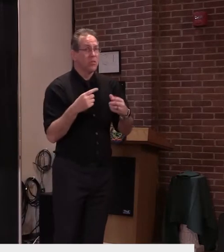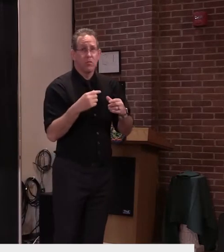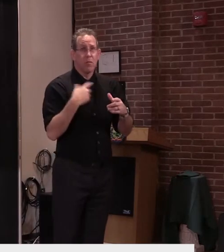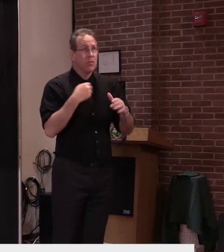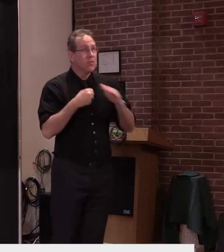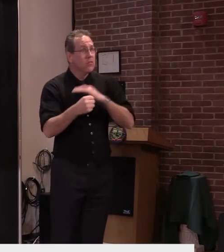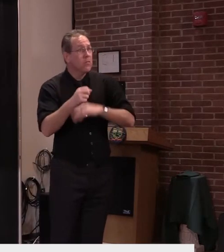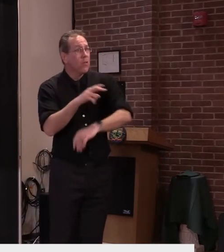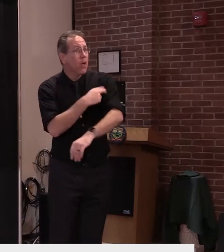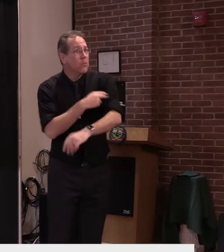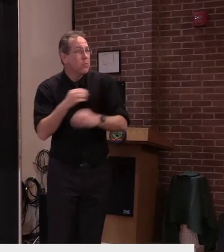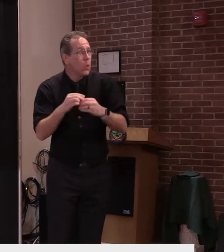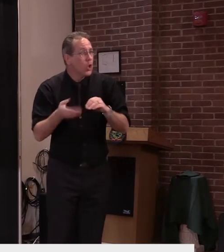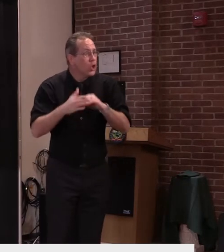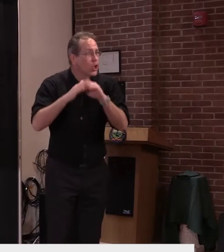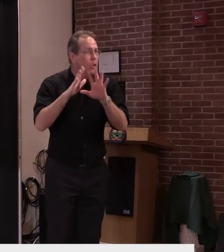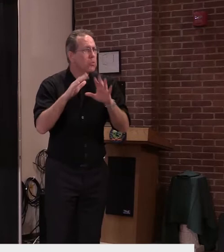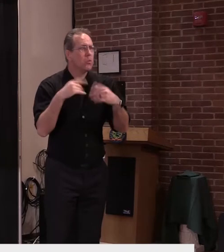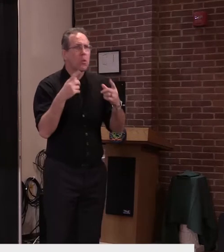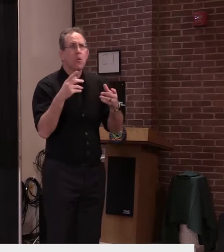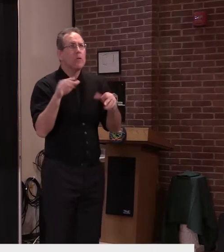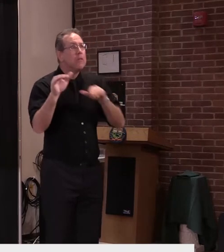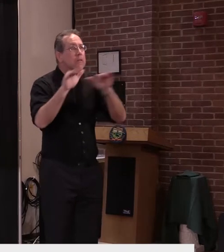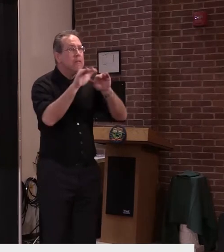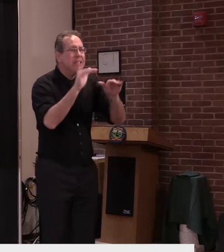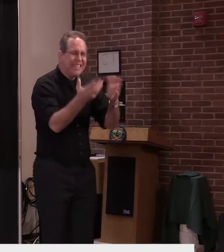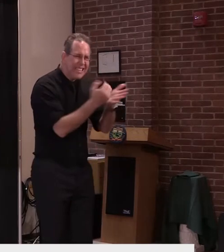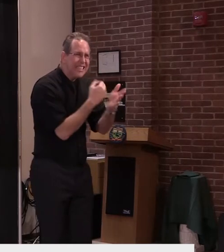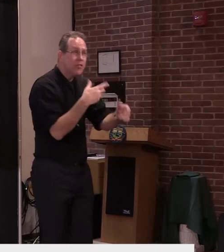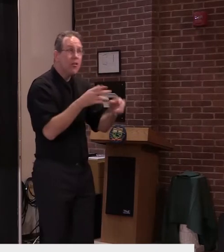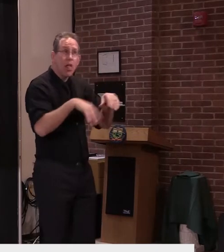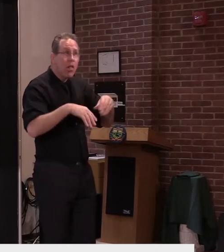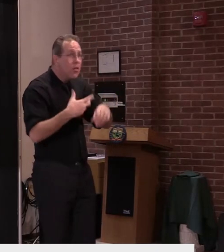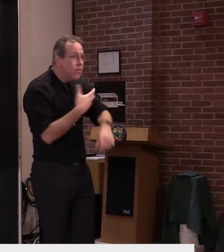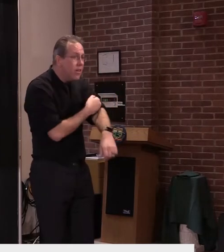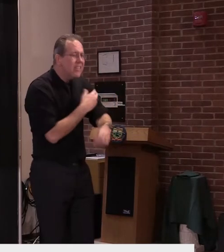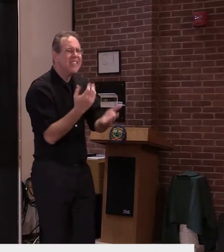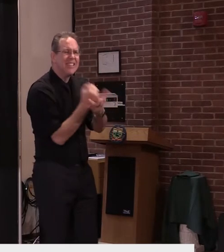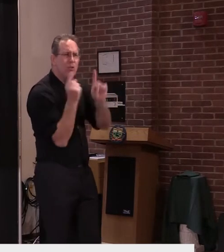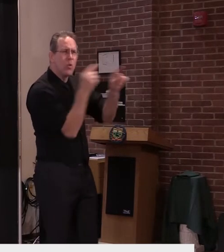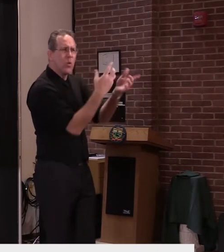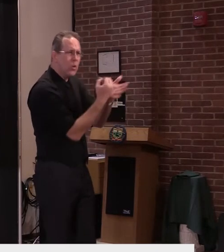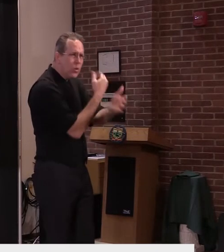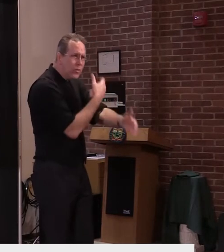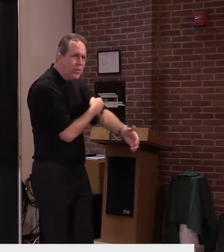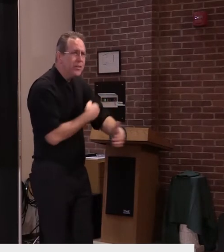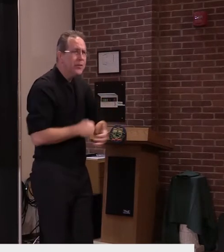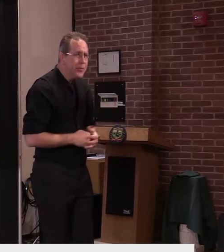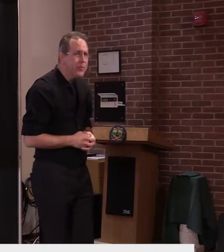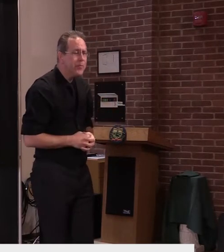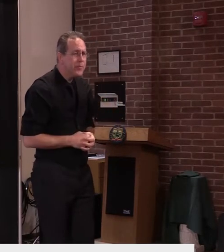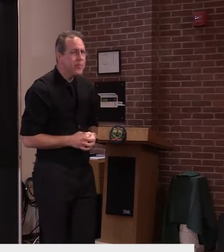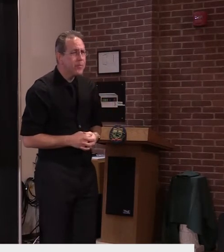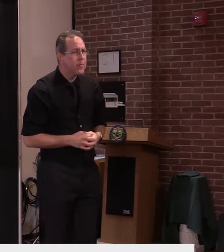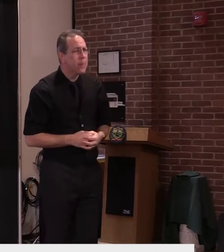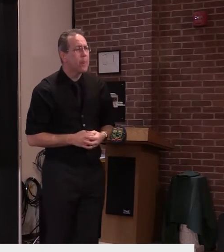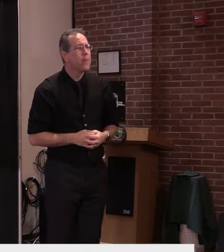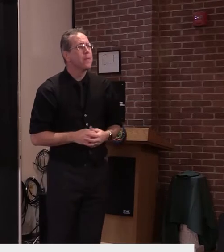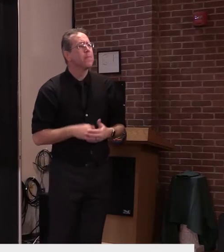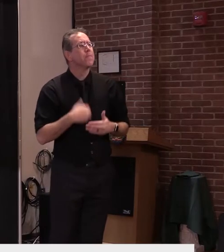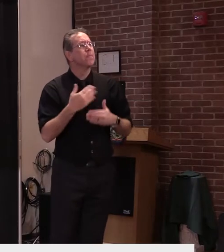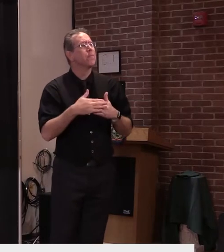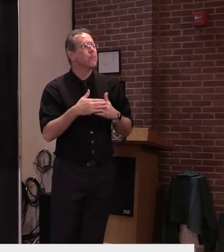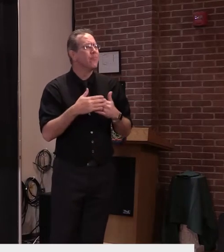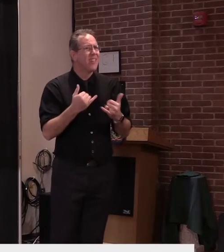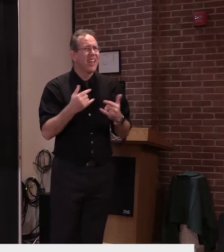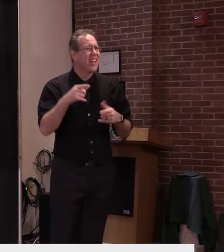Vermont. Looking at the availability slide, so you know the increase in hospitalizations and other staffing shortages and